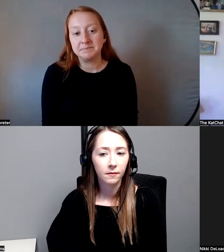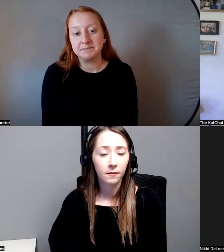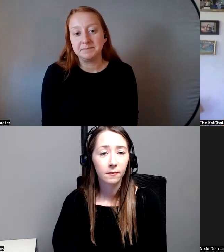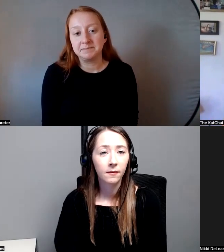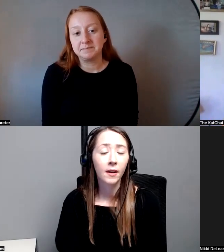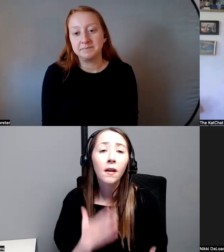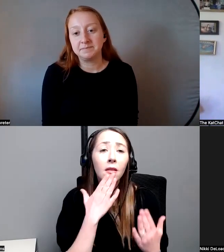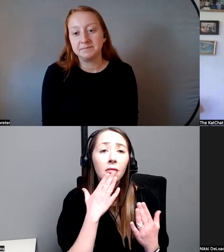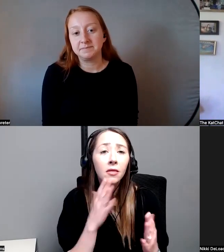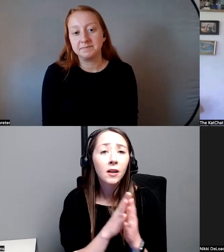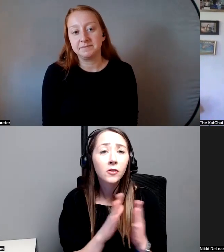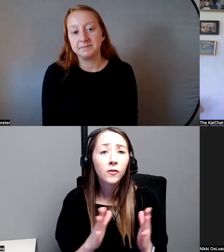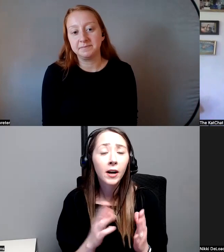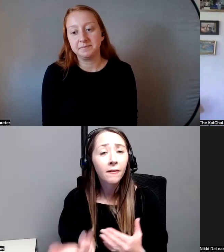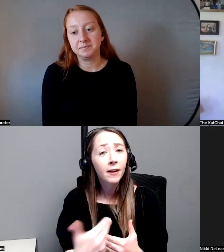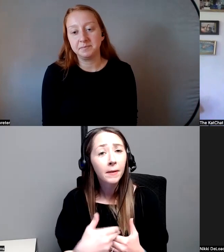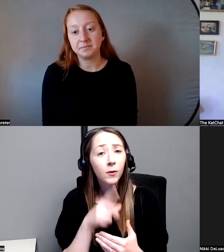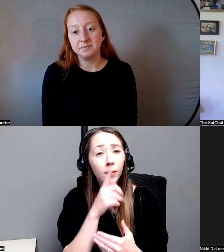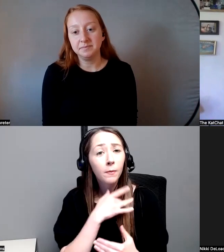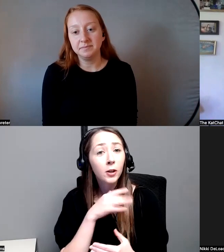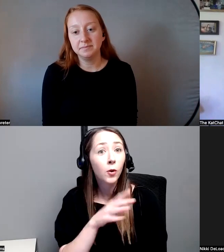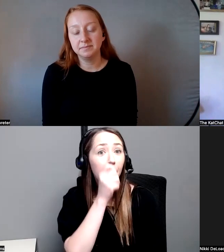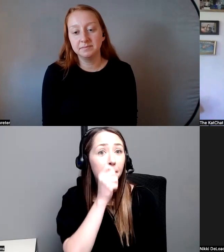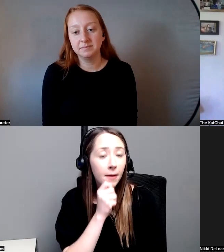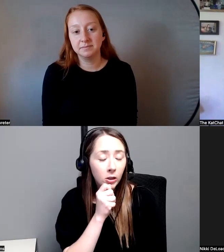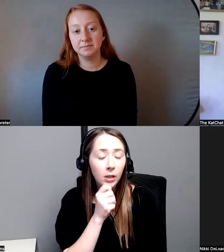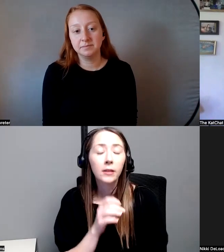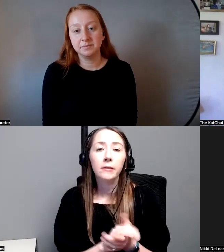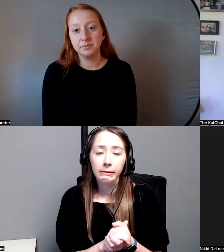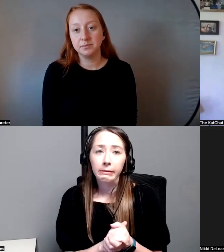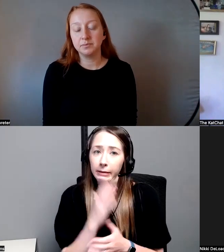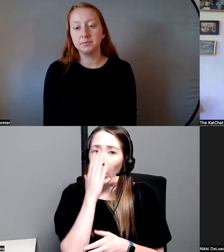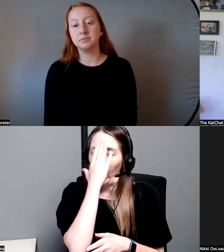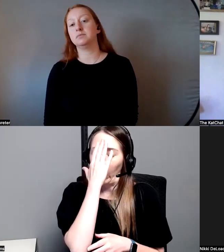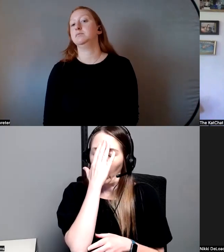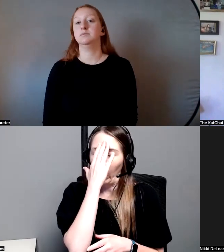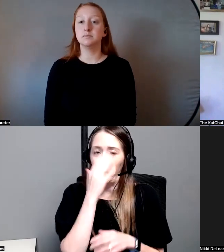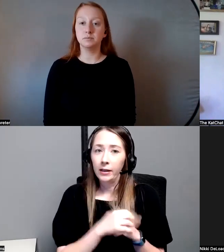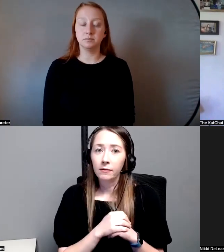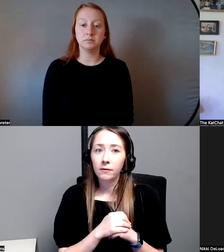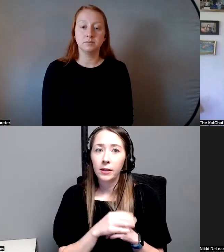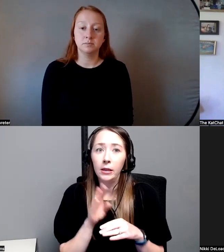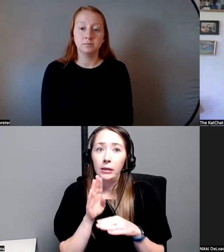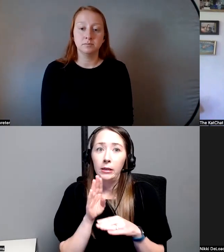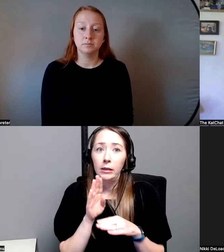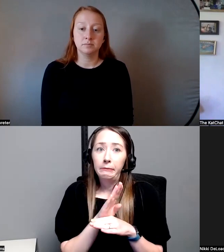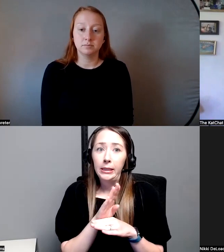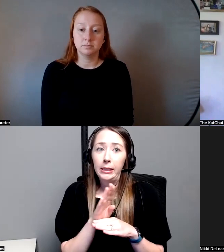Oh, well, thank you so much for having me. I appreciate your patience. It has been a super